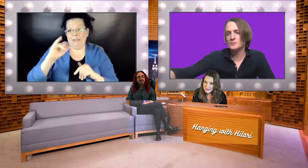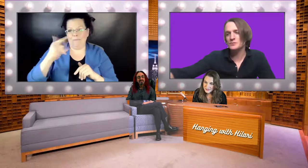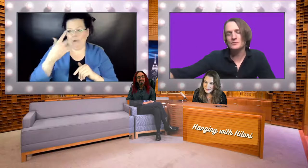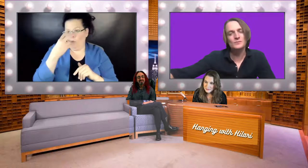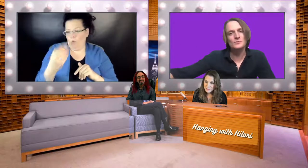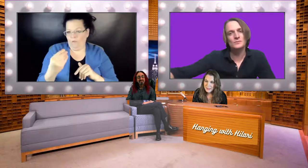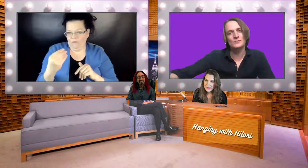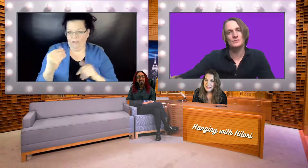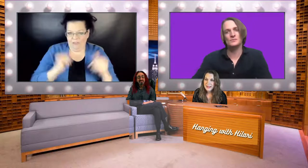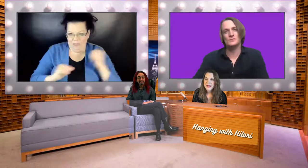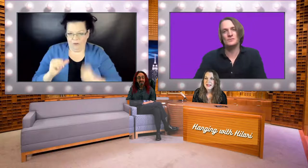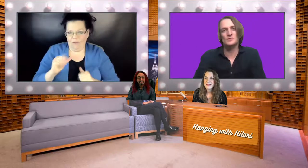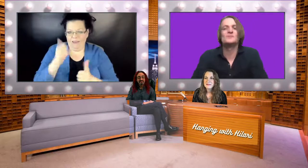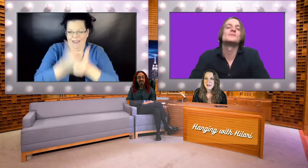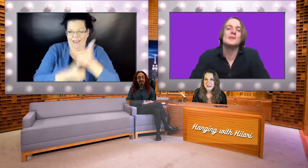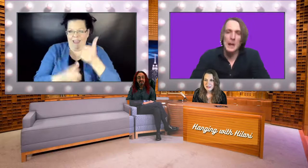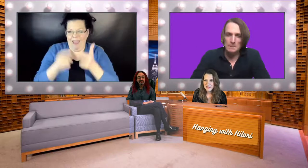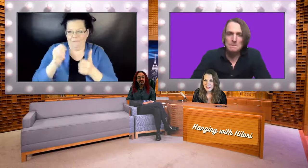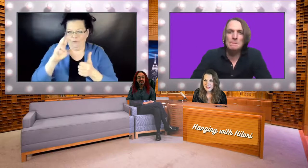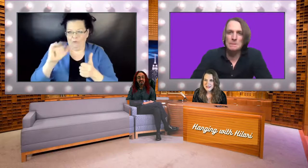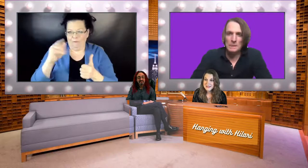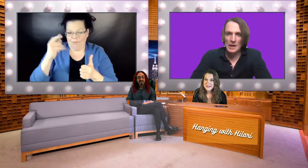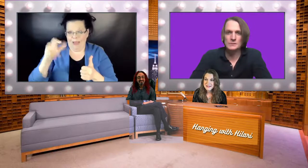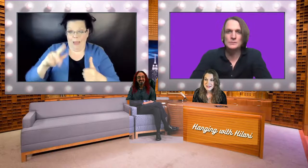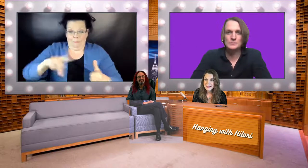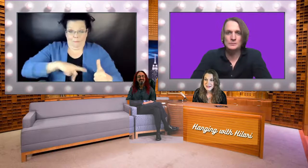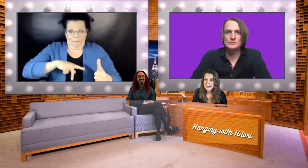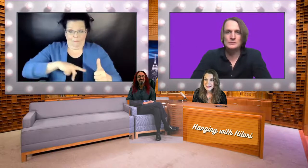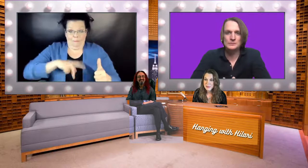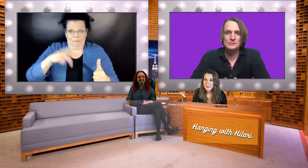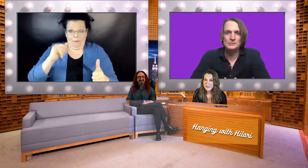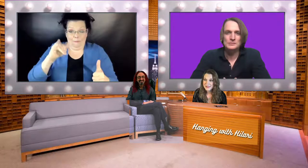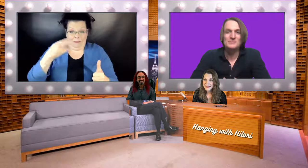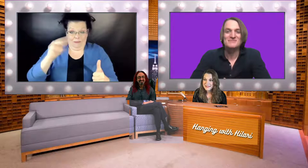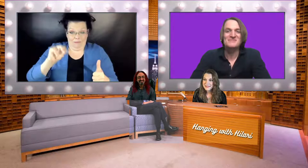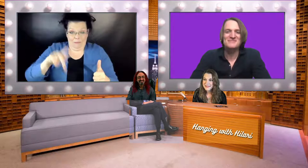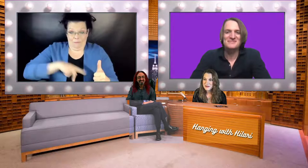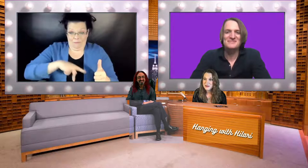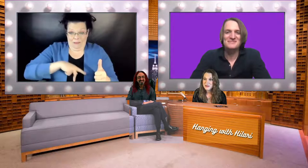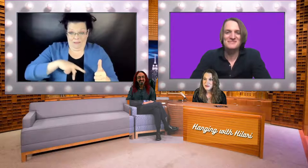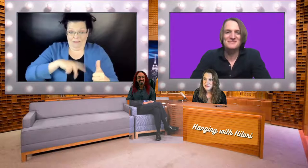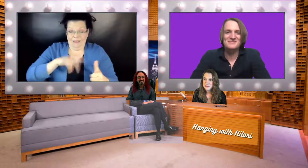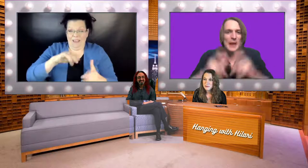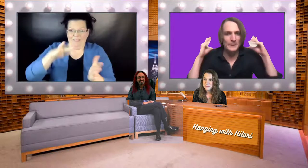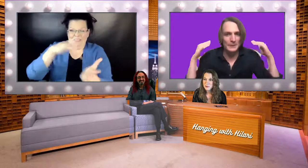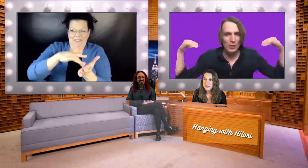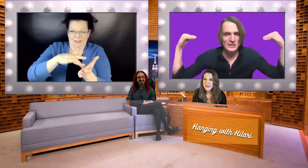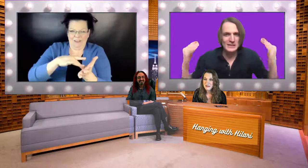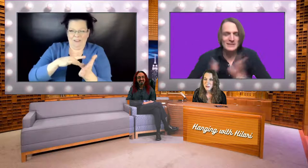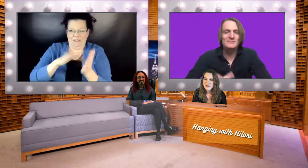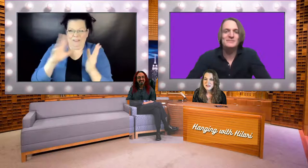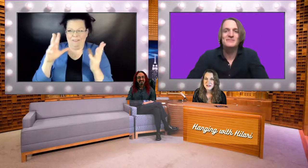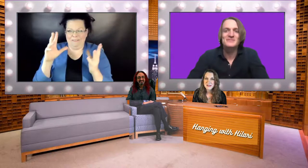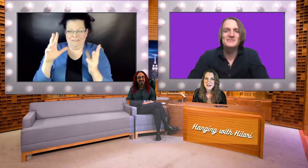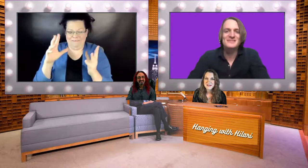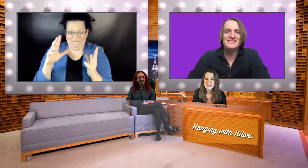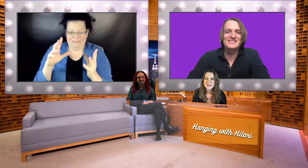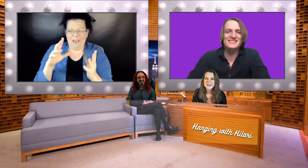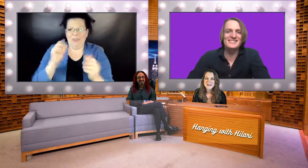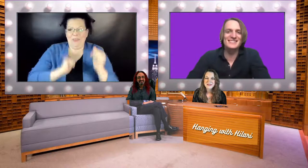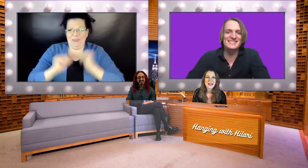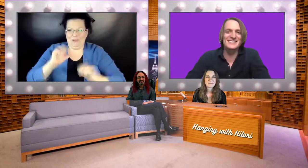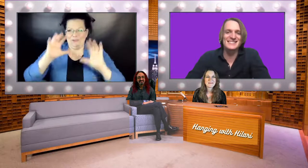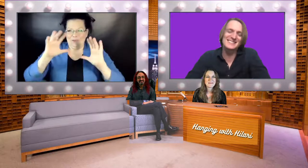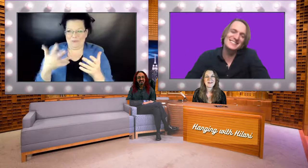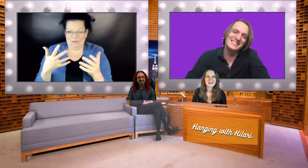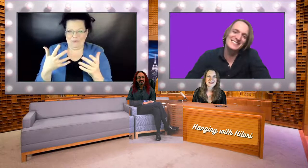Everyman Theater. And Pippin, and this is the sign name for Pippin, at the Center Theater Group with Deaf West, among